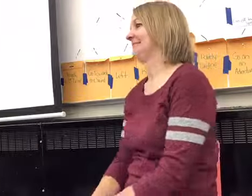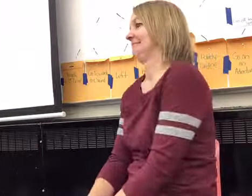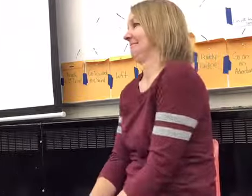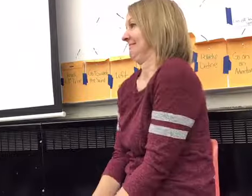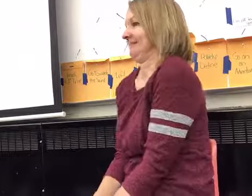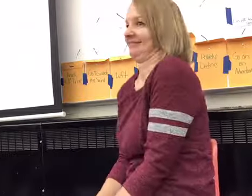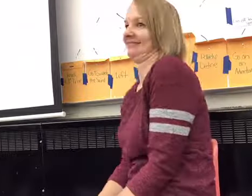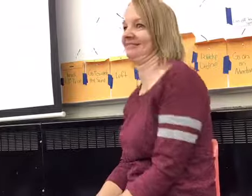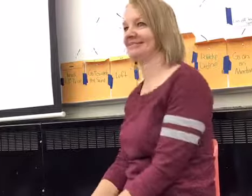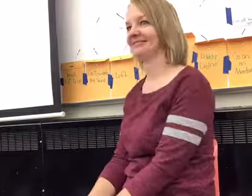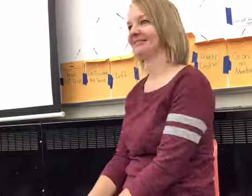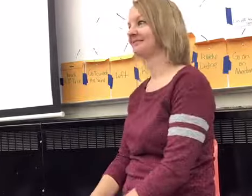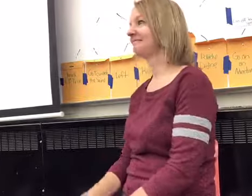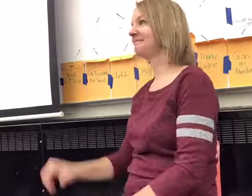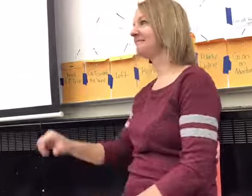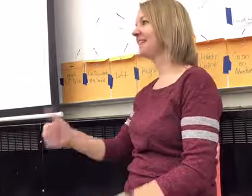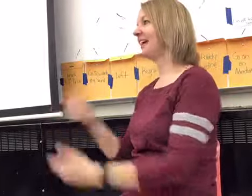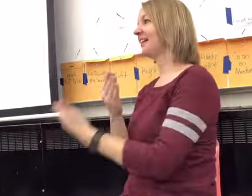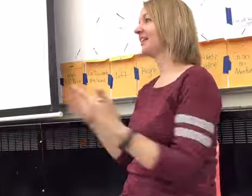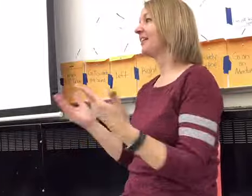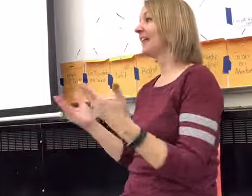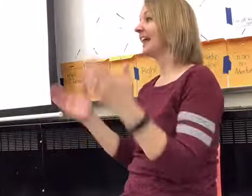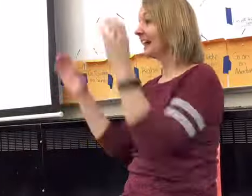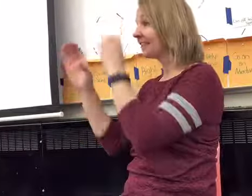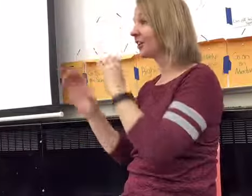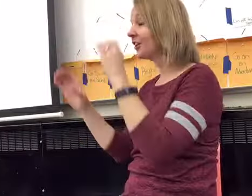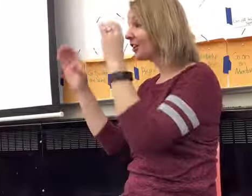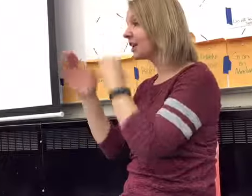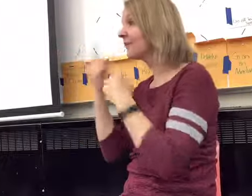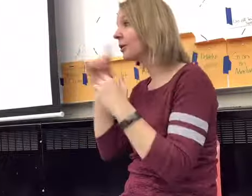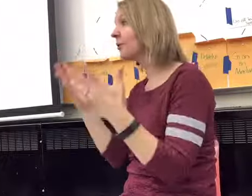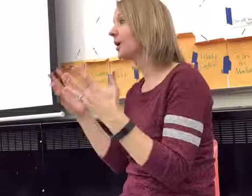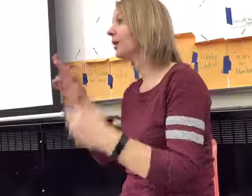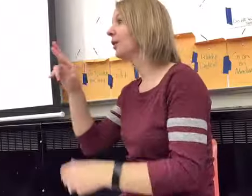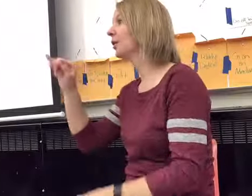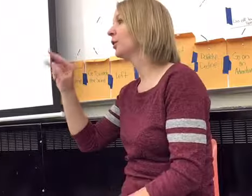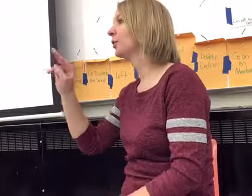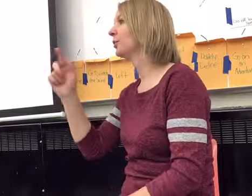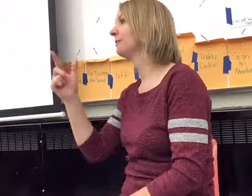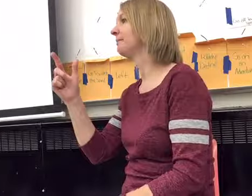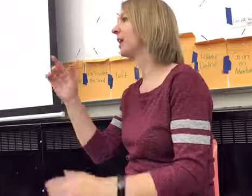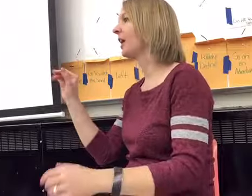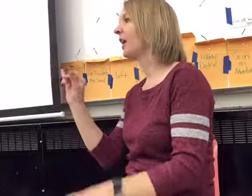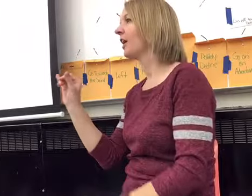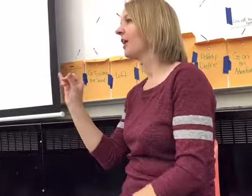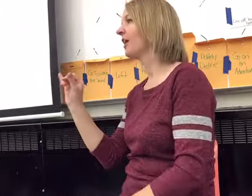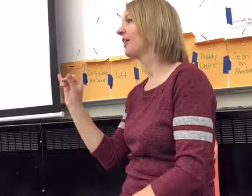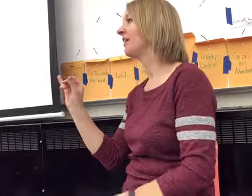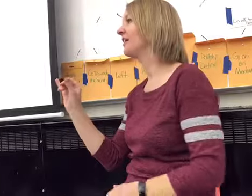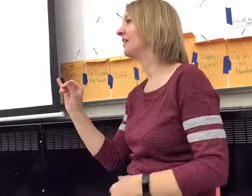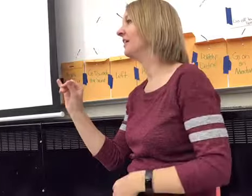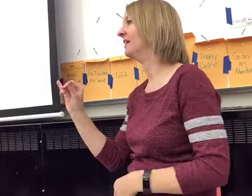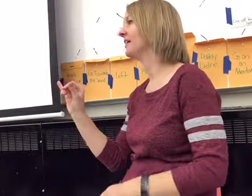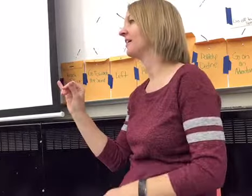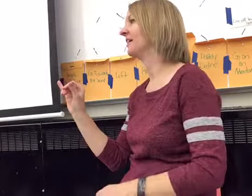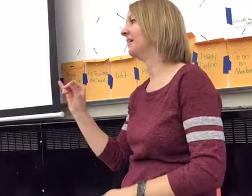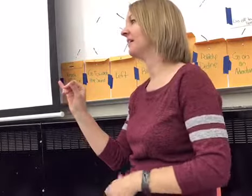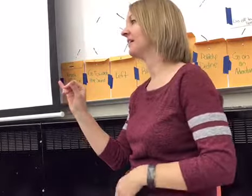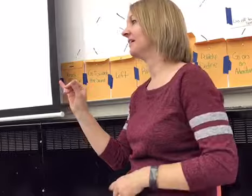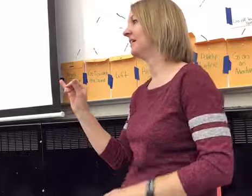another thing they're going to be looking for during the 60-second inspection is what is known as ringworm. Ringworm is very similar to when we talked about the hookworm earlier. It